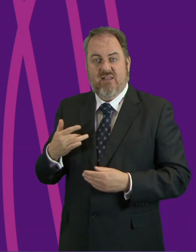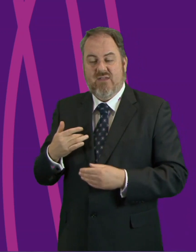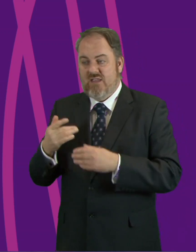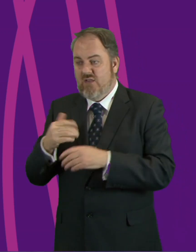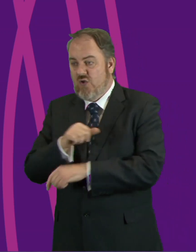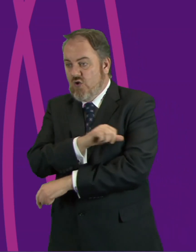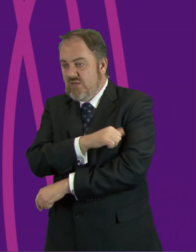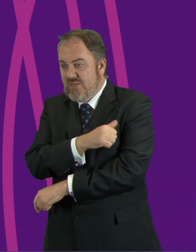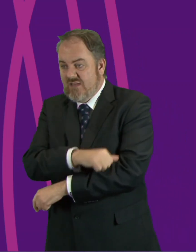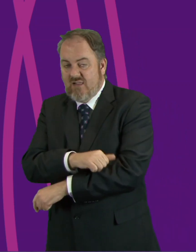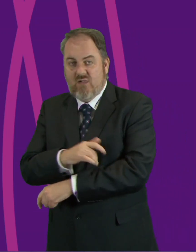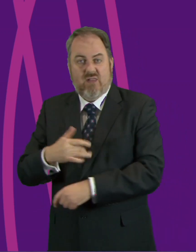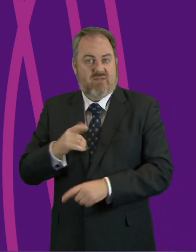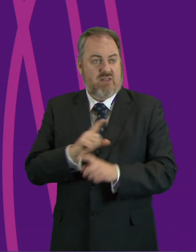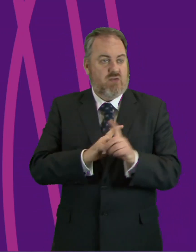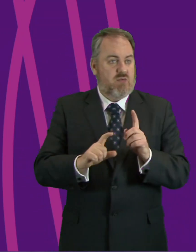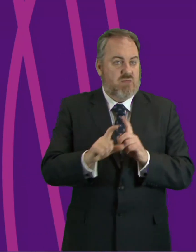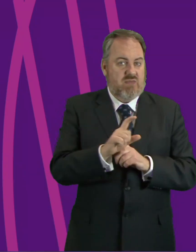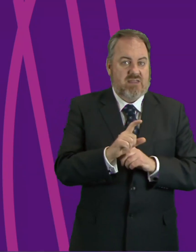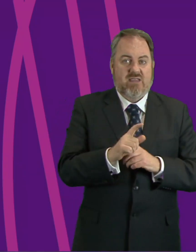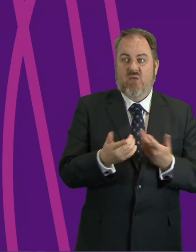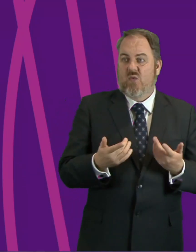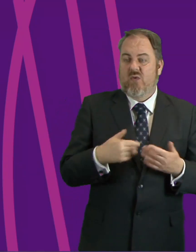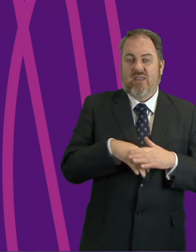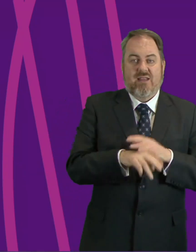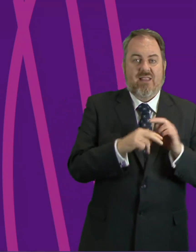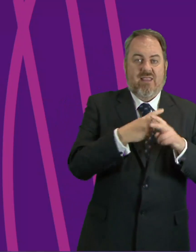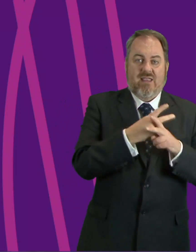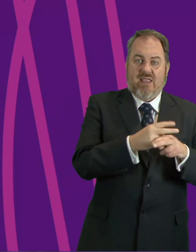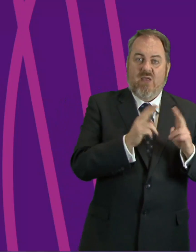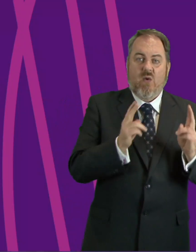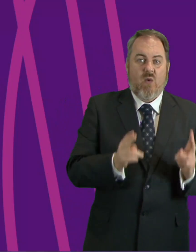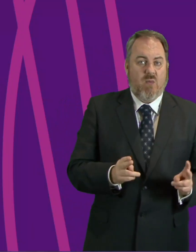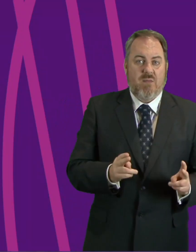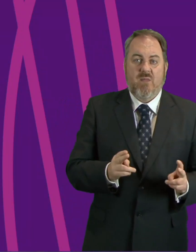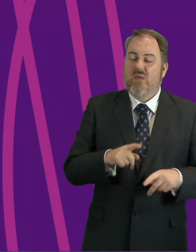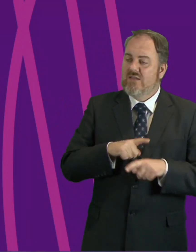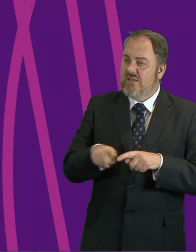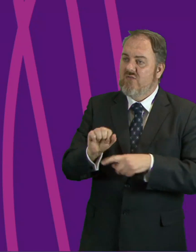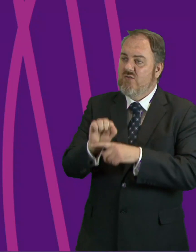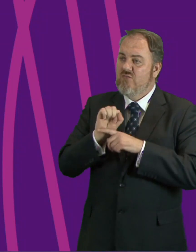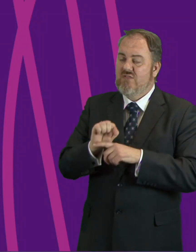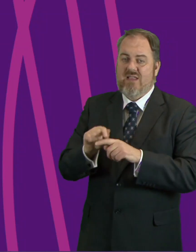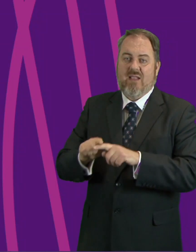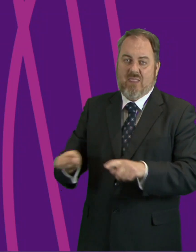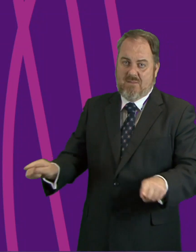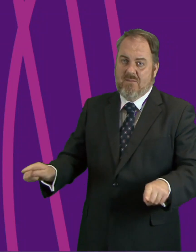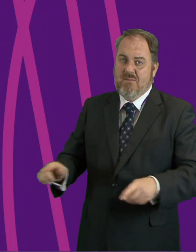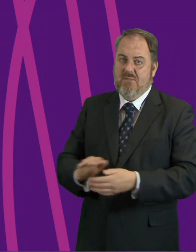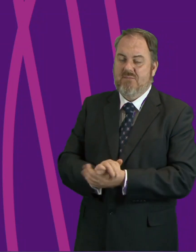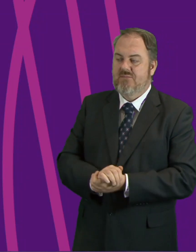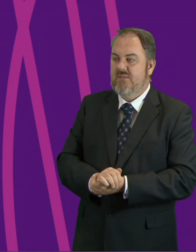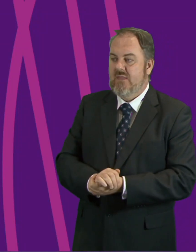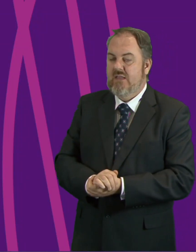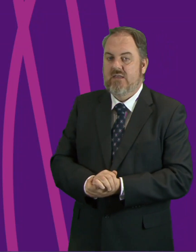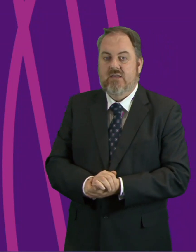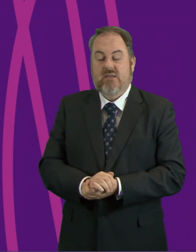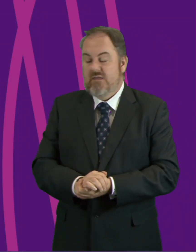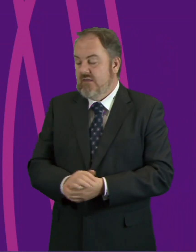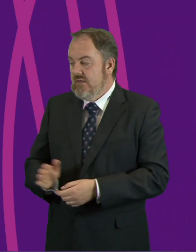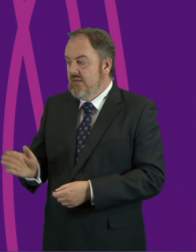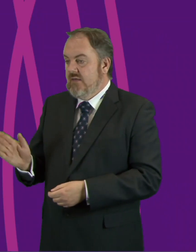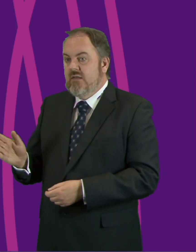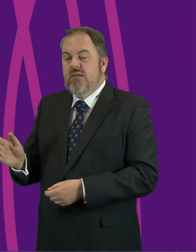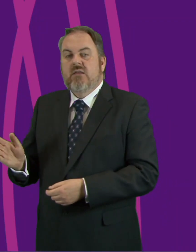homes or in communities, every single step of the way. Kenneth Gibson, to be followed by Edward Mountain. Thank you, Presiding